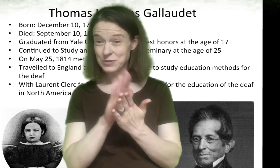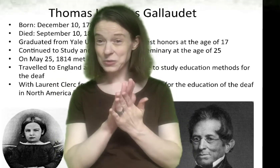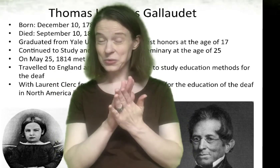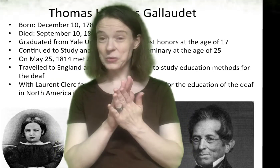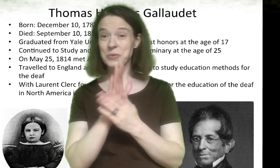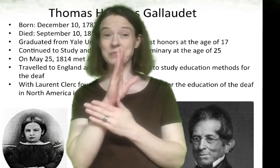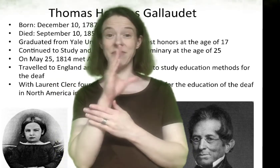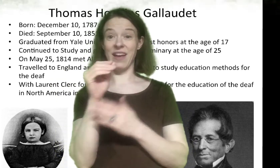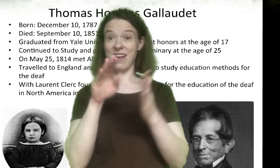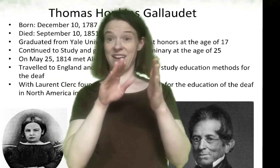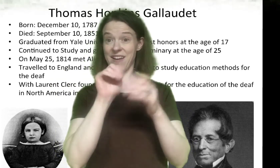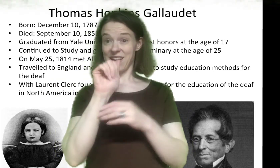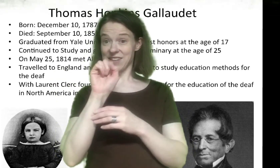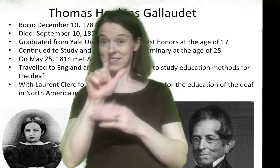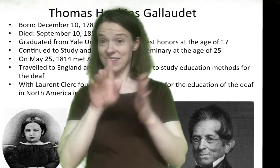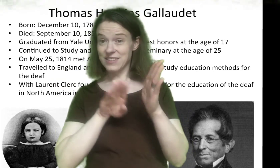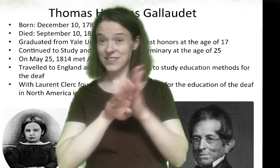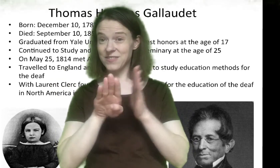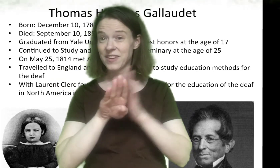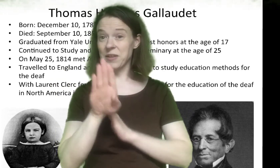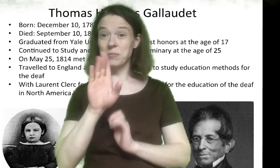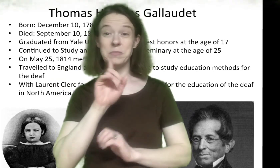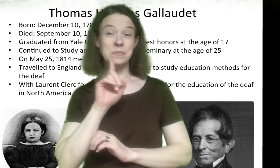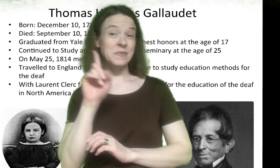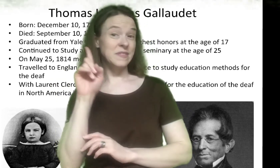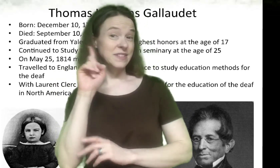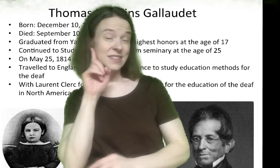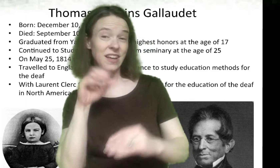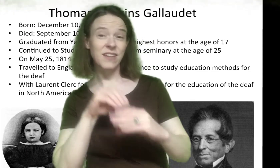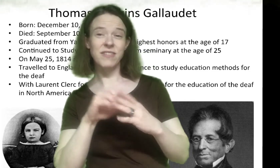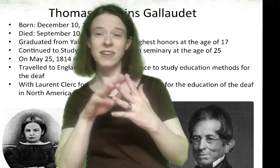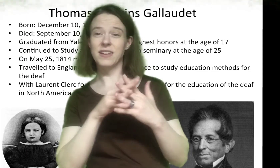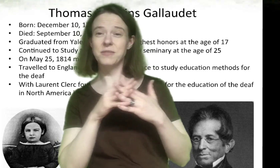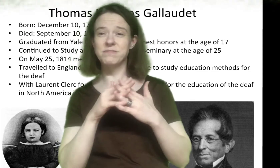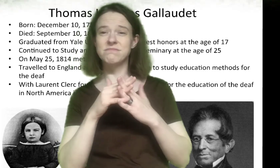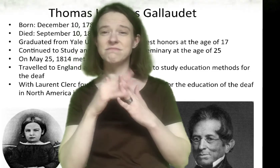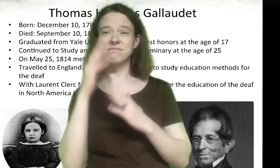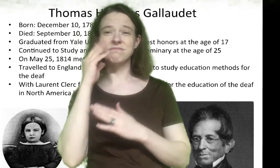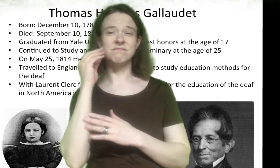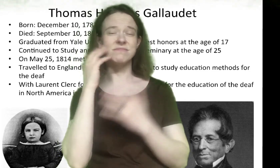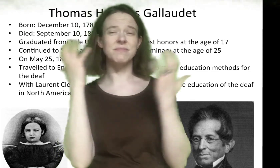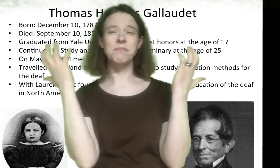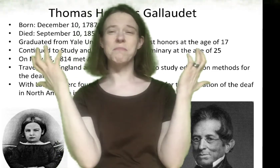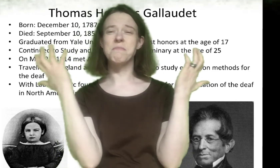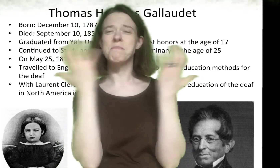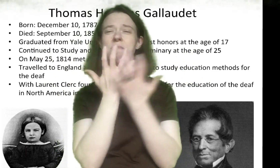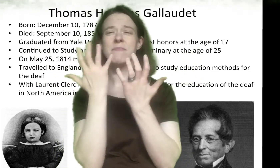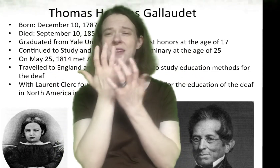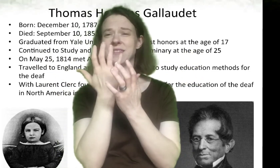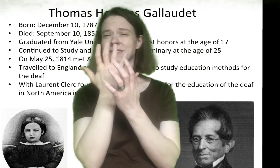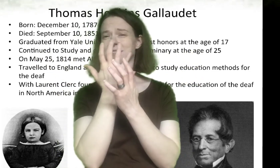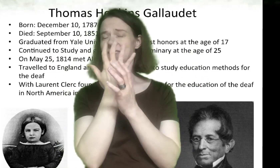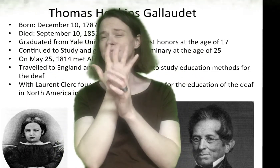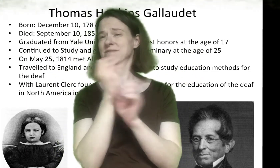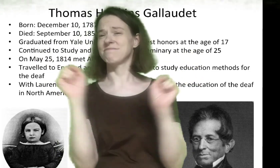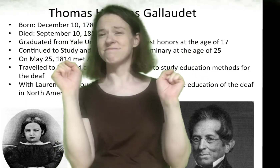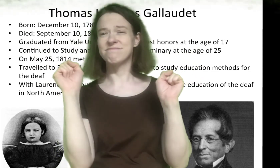From that school and the development of ASL, the deaf in America experienced incredible